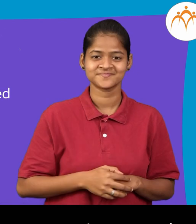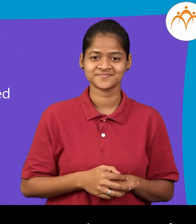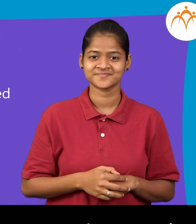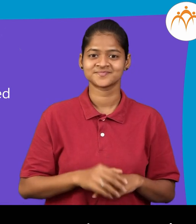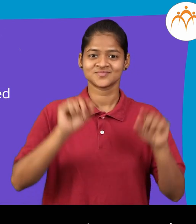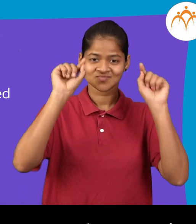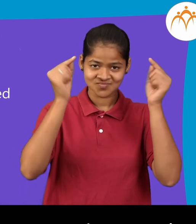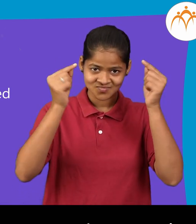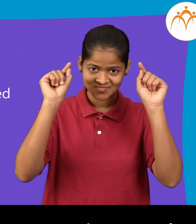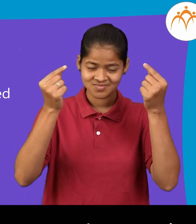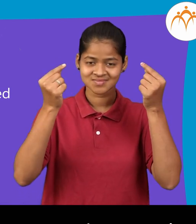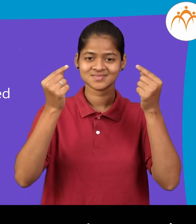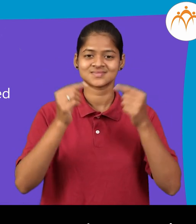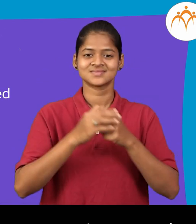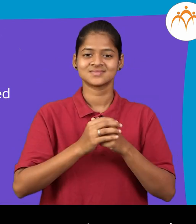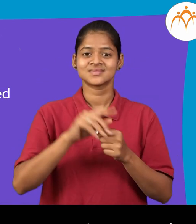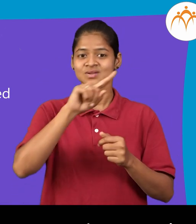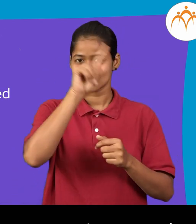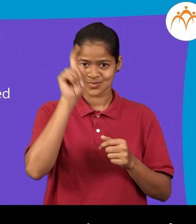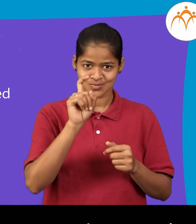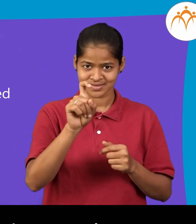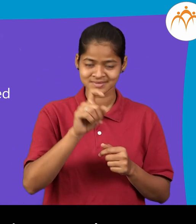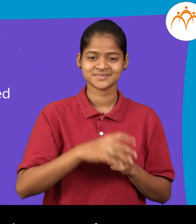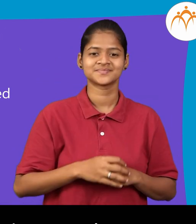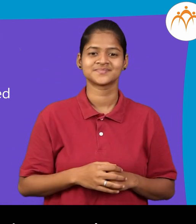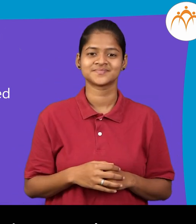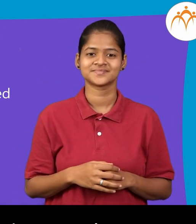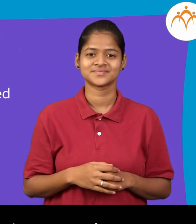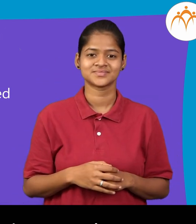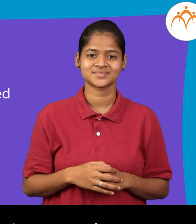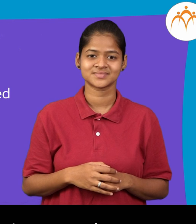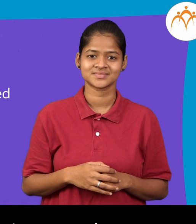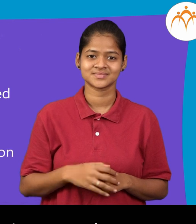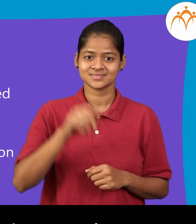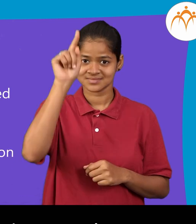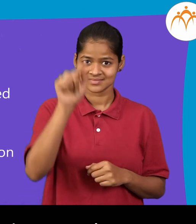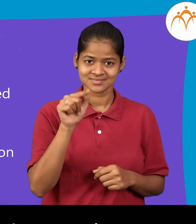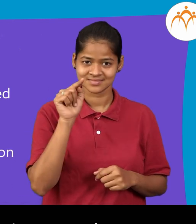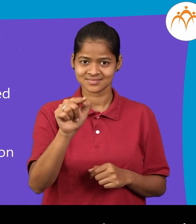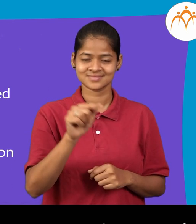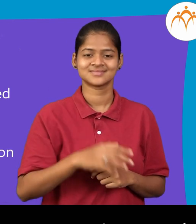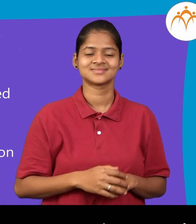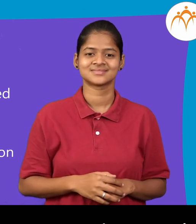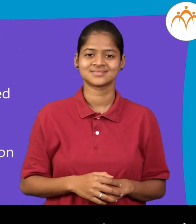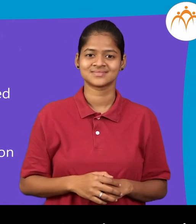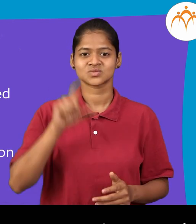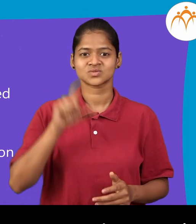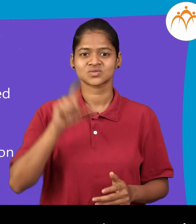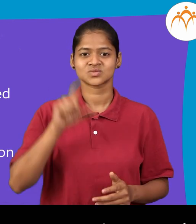inverted comma, question mark and the exclamation mark. All of these are